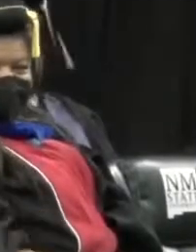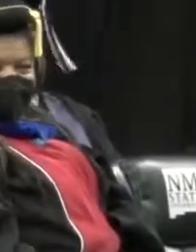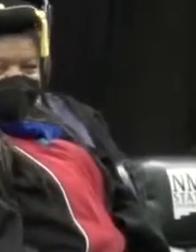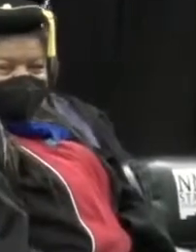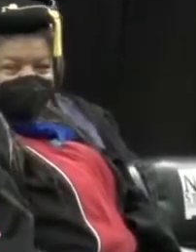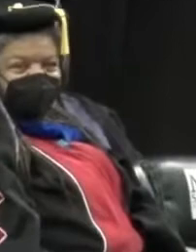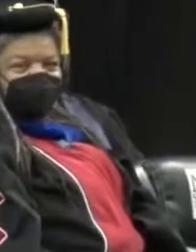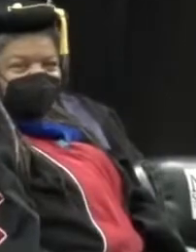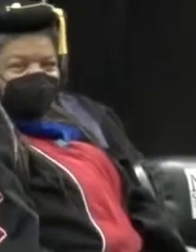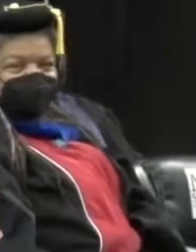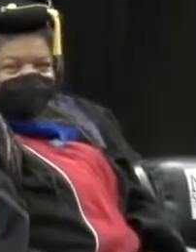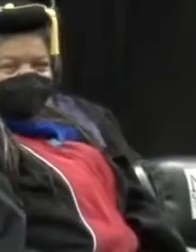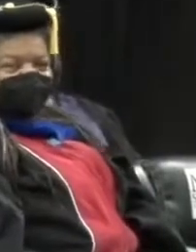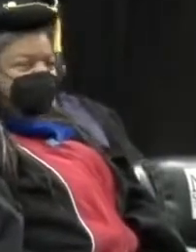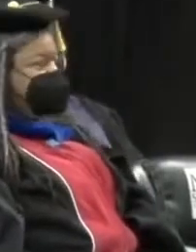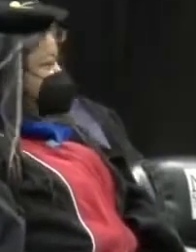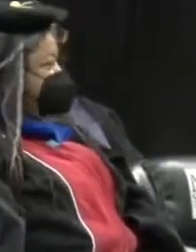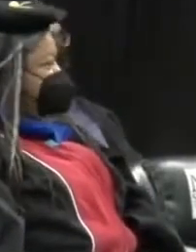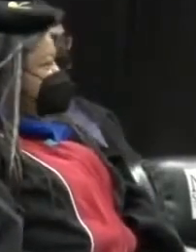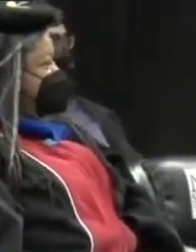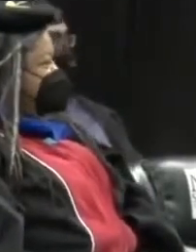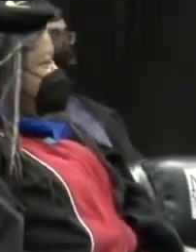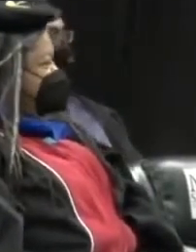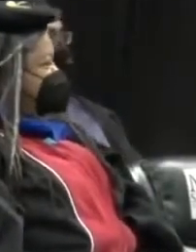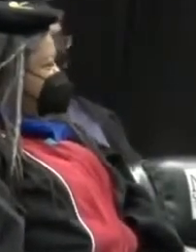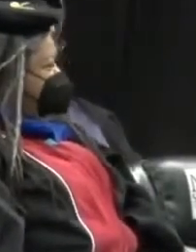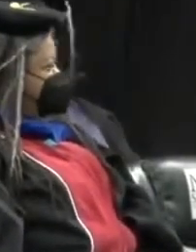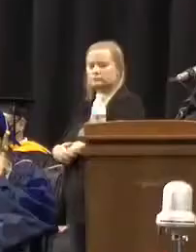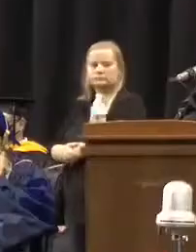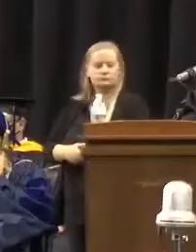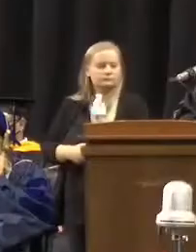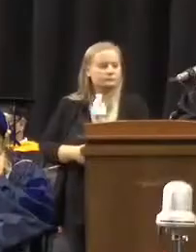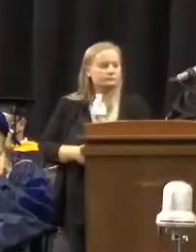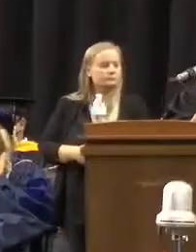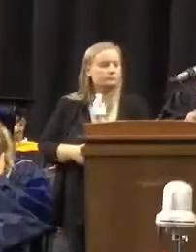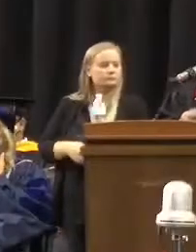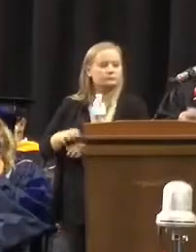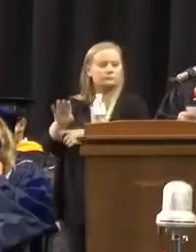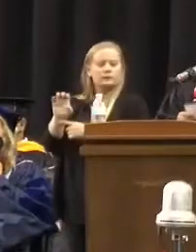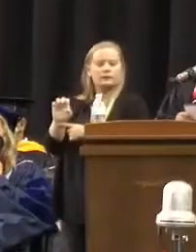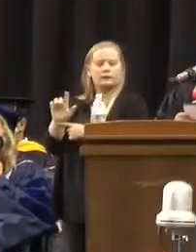Do I say them all or just this? I don't know. I was saying just after you announced it. Okay.